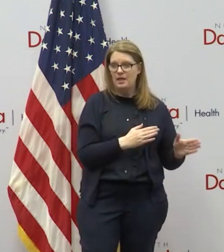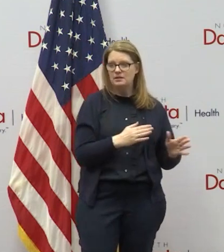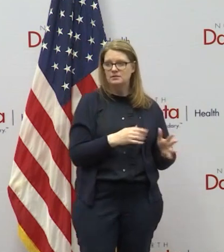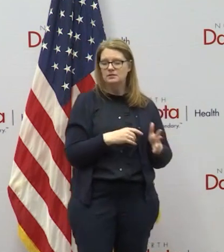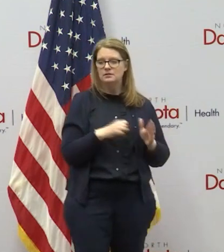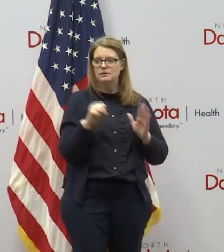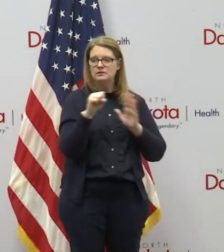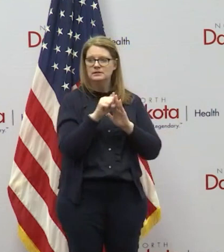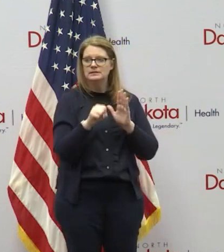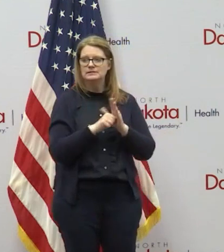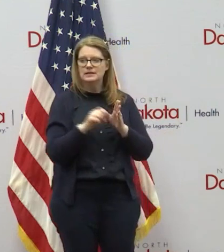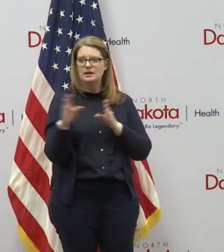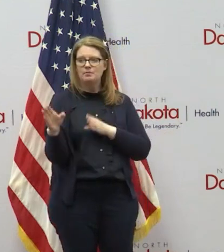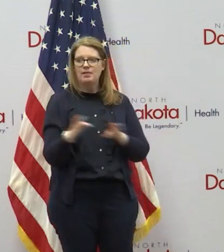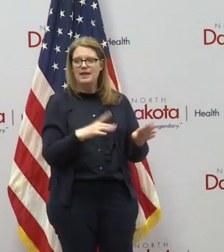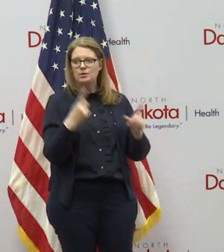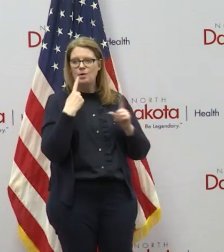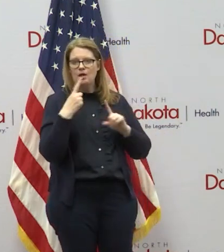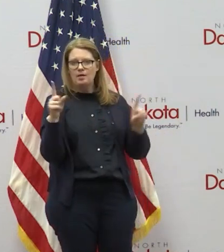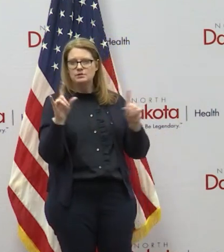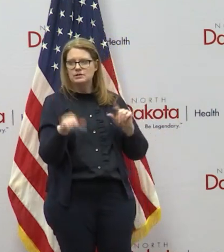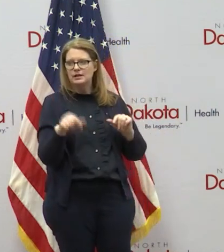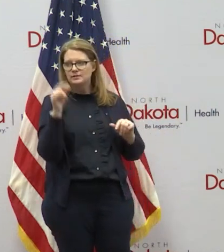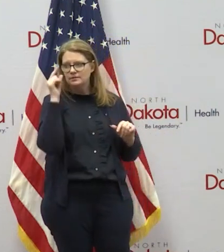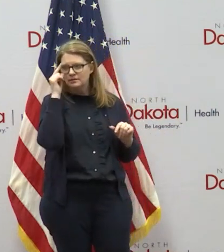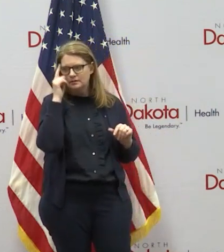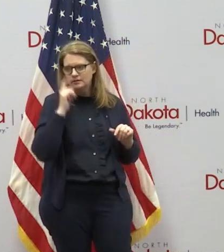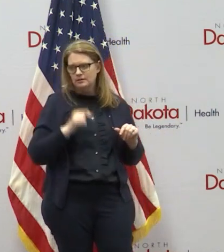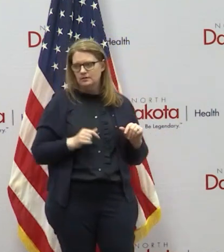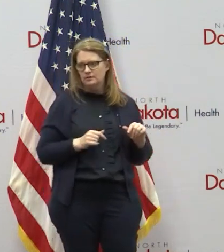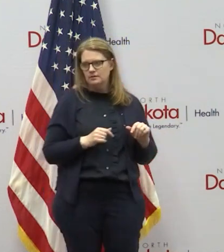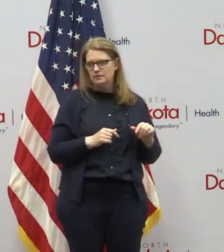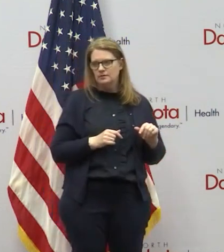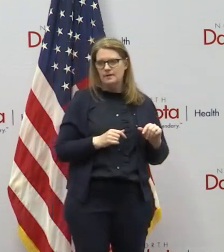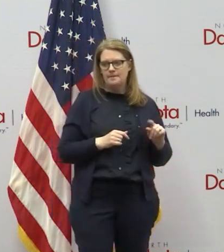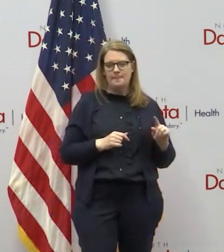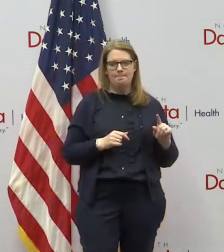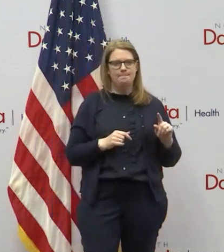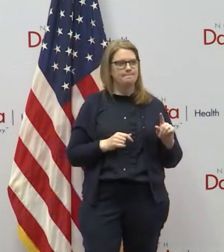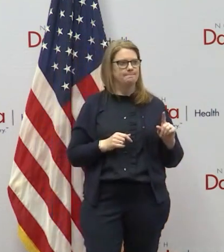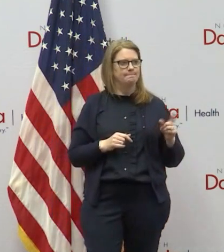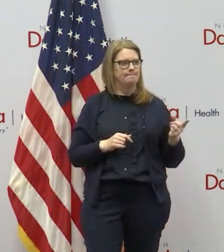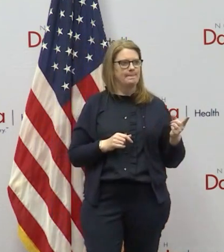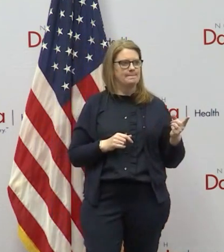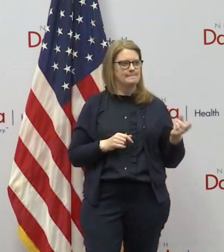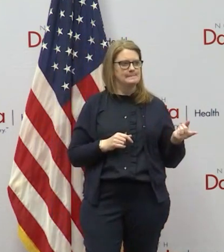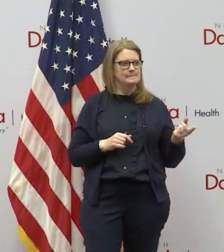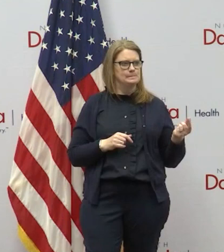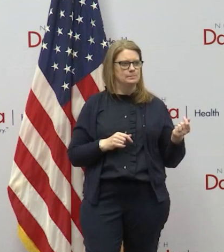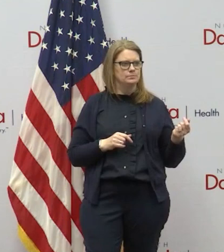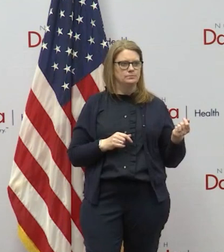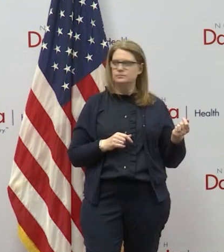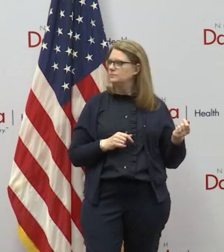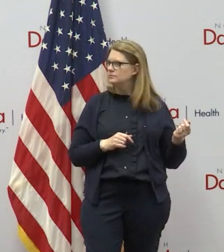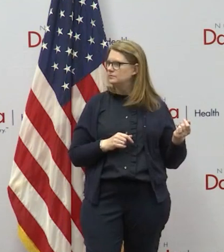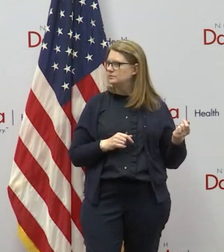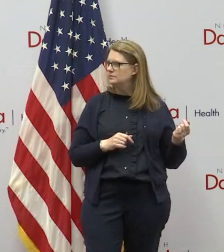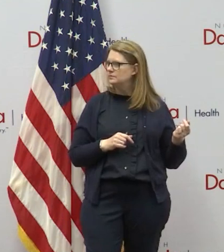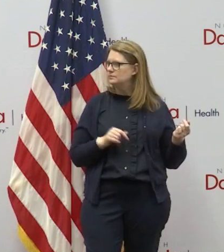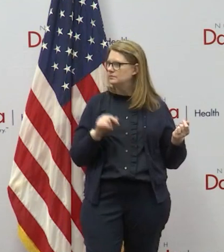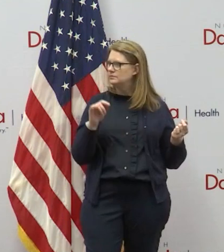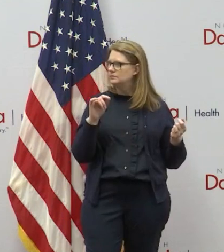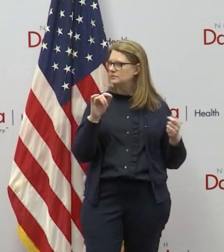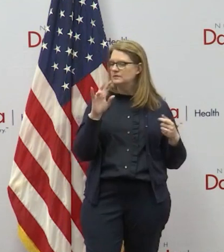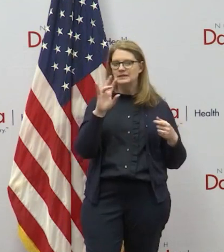state plan to accomplish that? Do you want to have a... We have